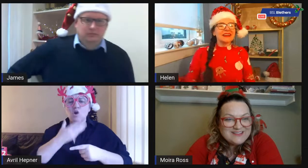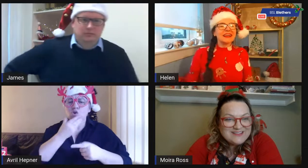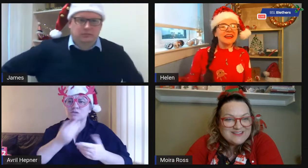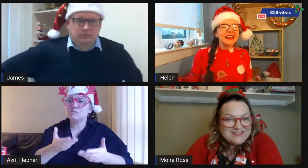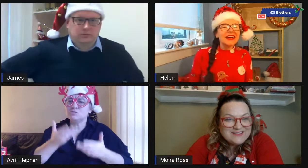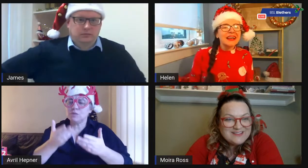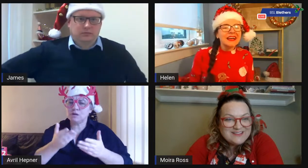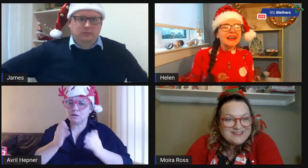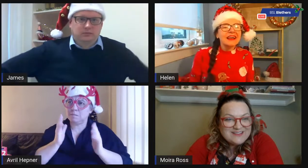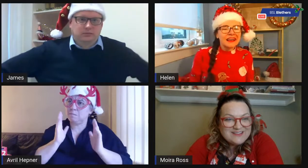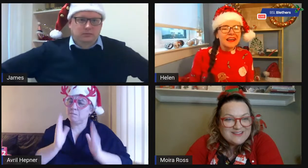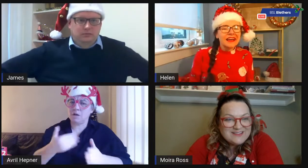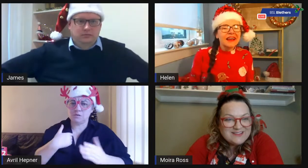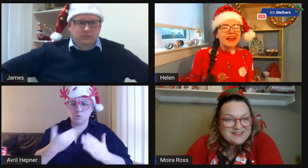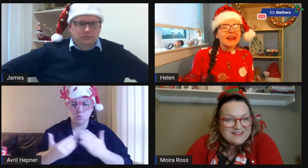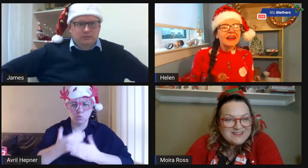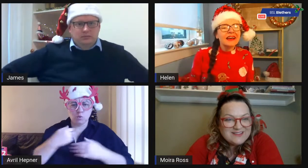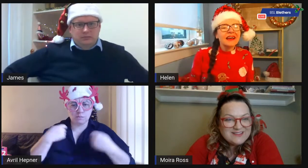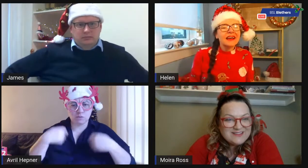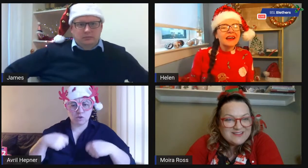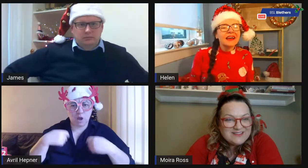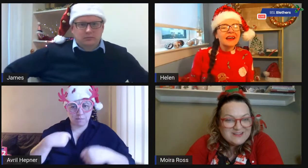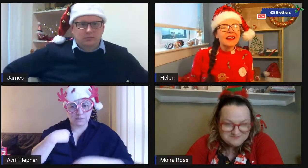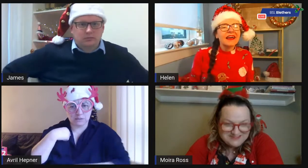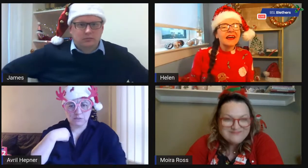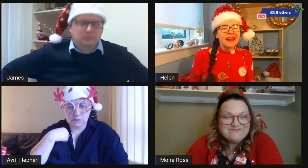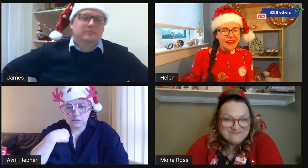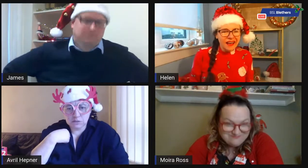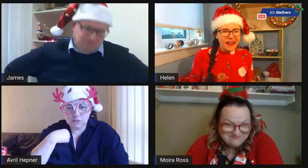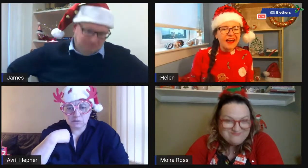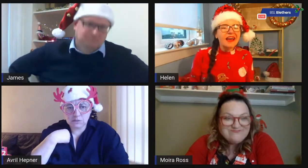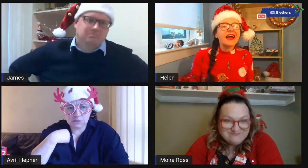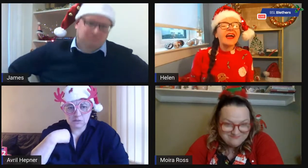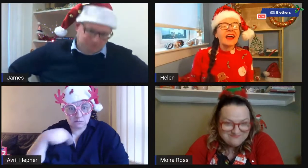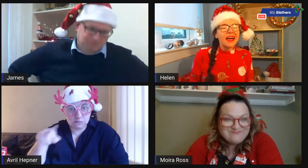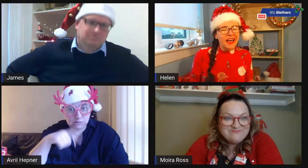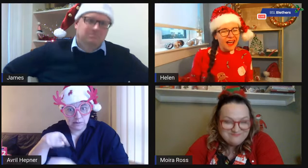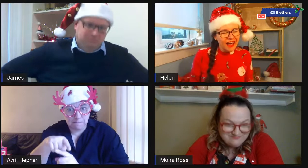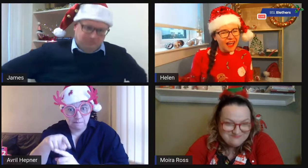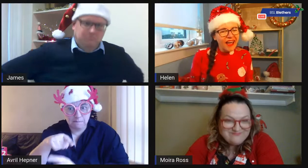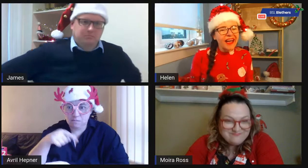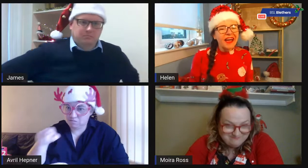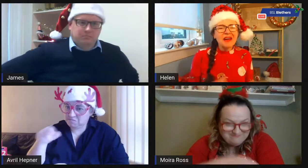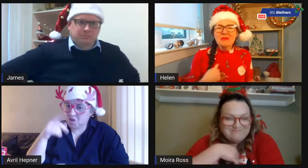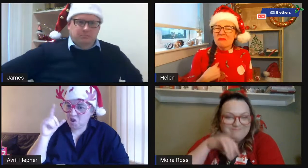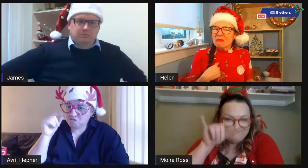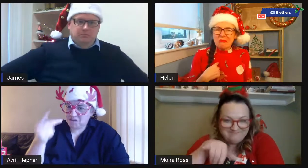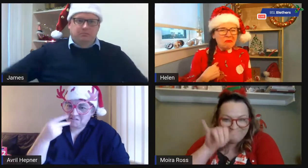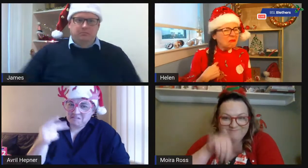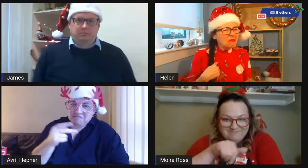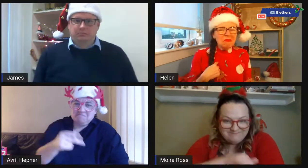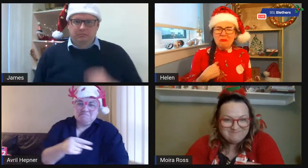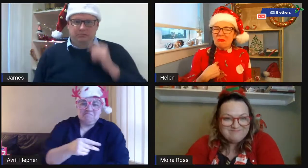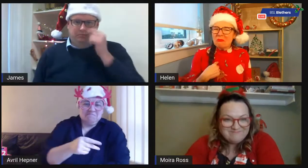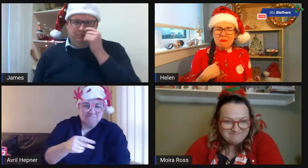Because I think every year Christmas presents are, new pajamas were a traditional thing. Yep. Did everybody else get new pajamas for